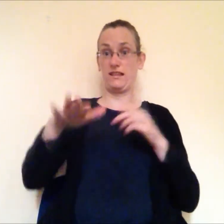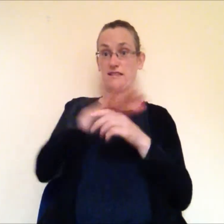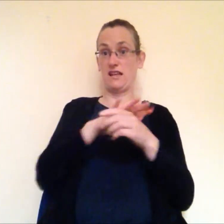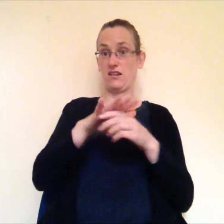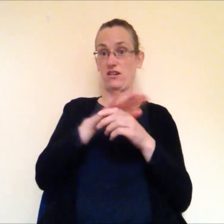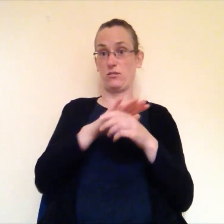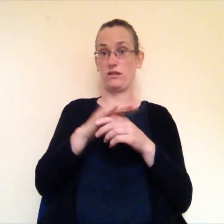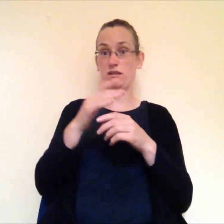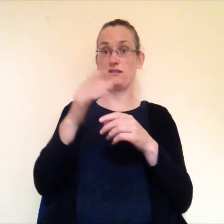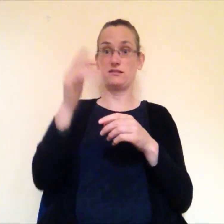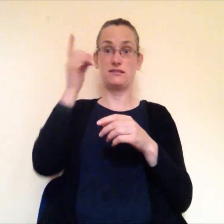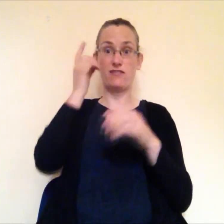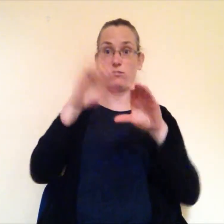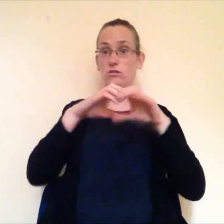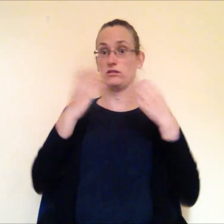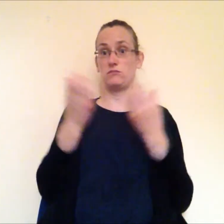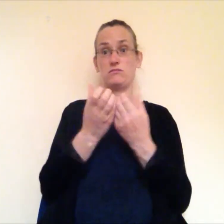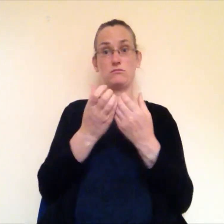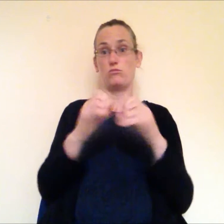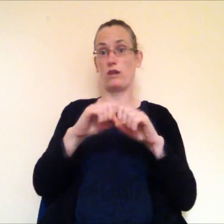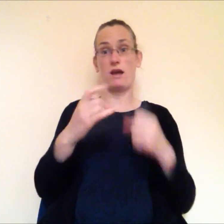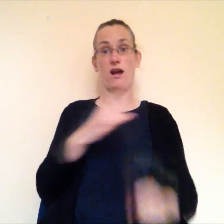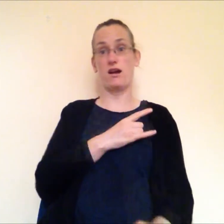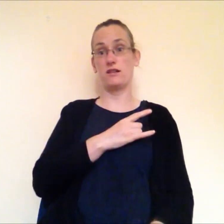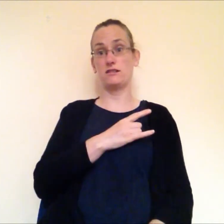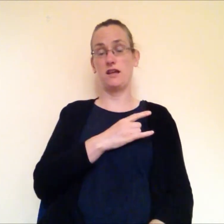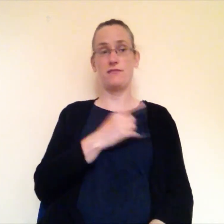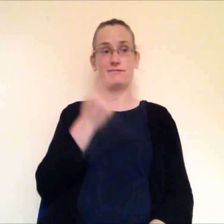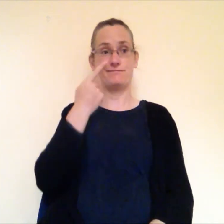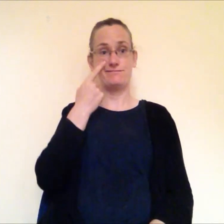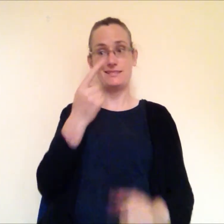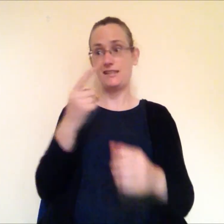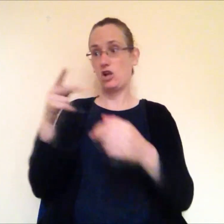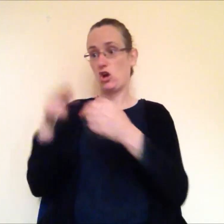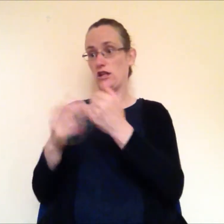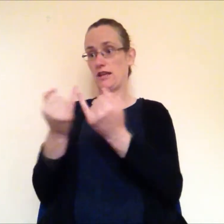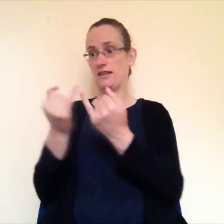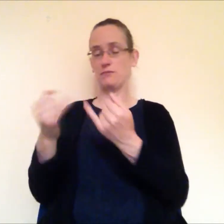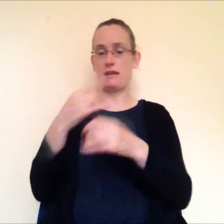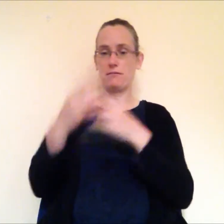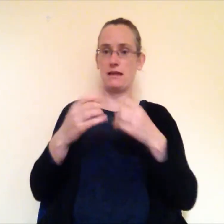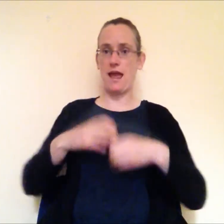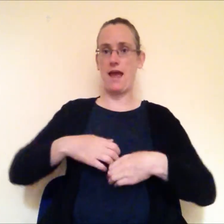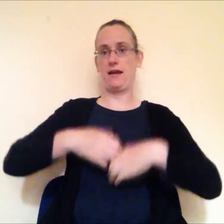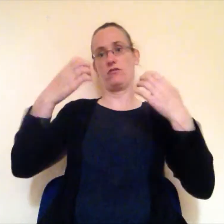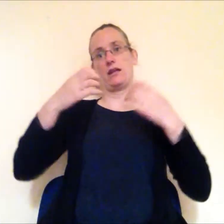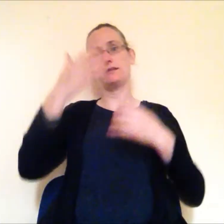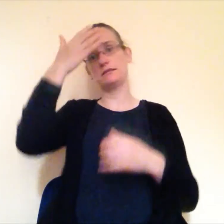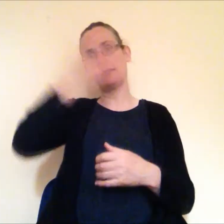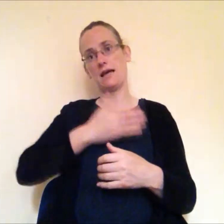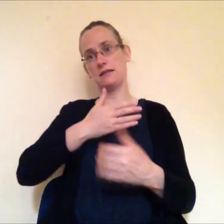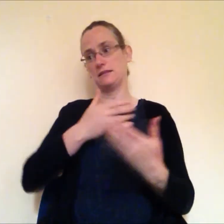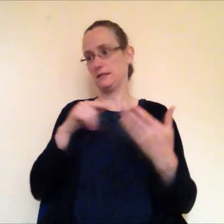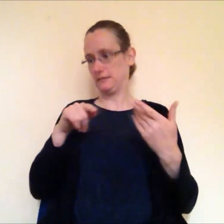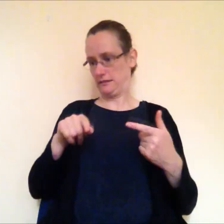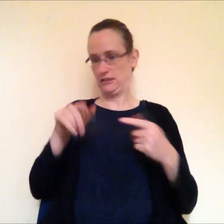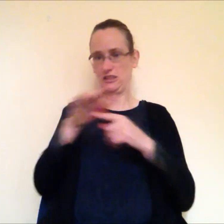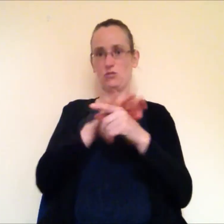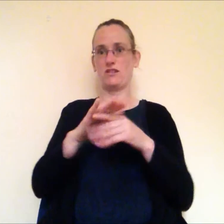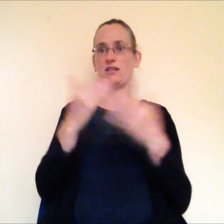happening, it makes me so angry and so sad that this is where we're at. This is where we're at in 2014. Okay, we've got a